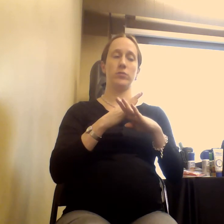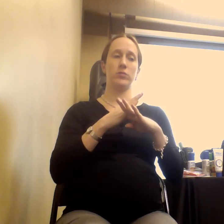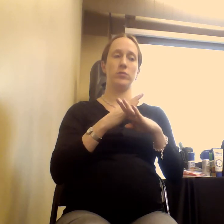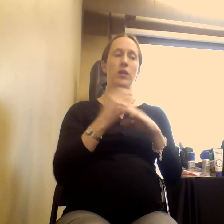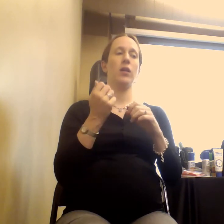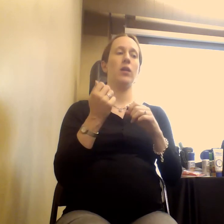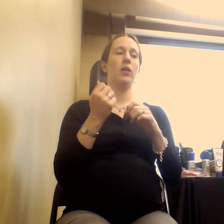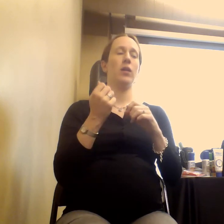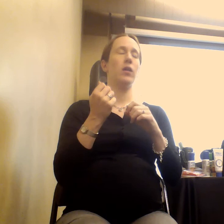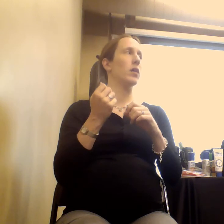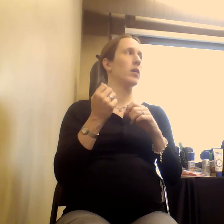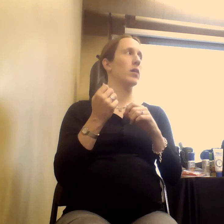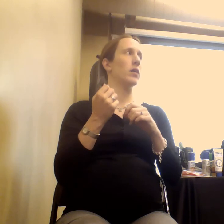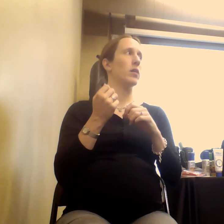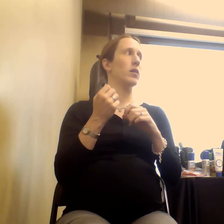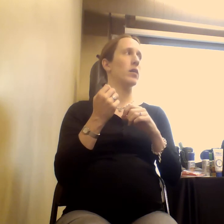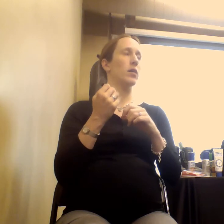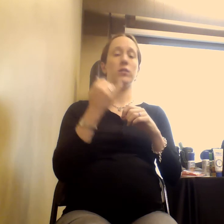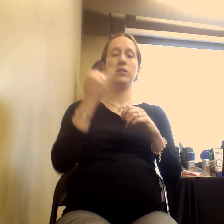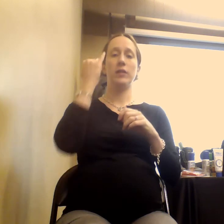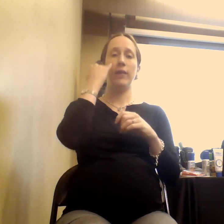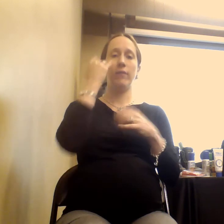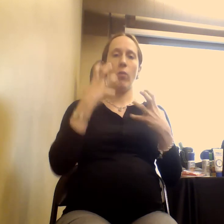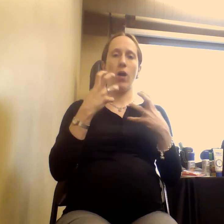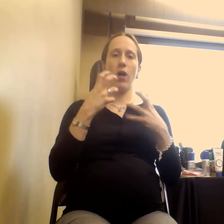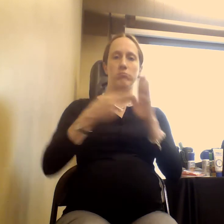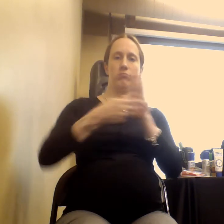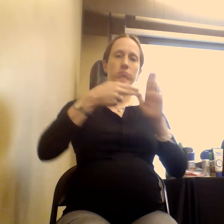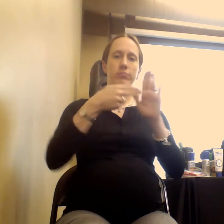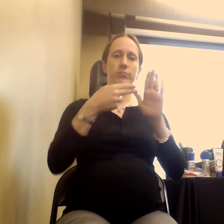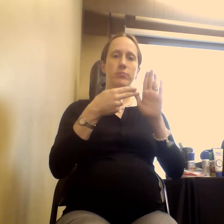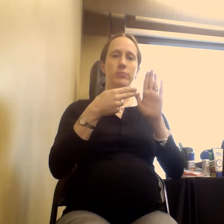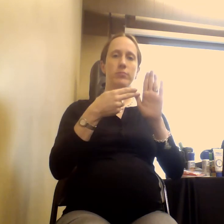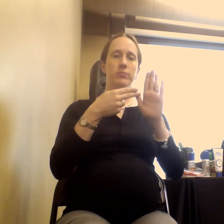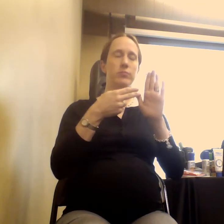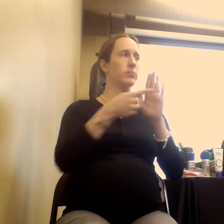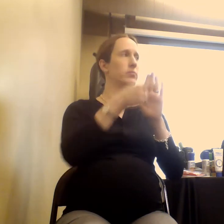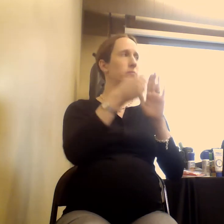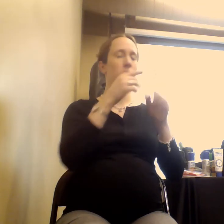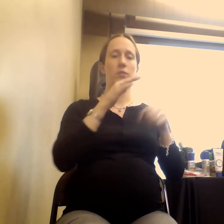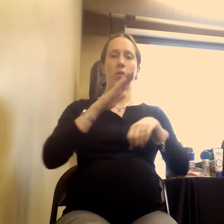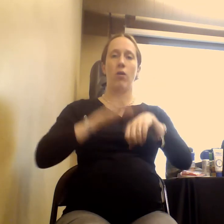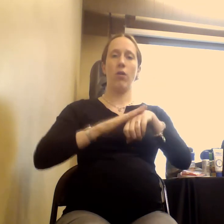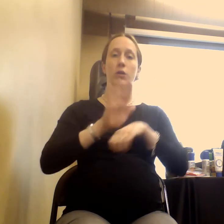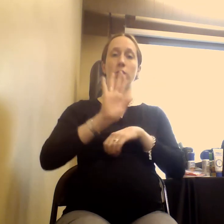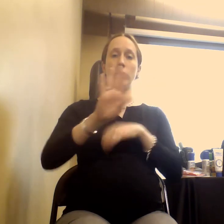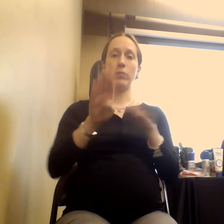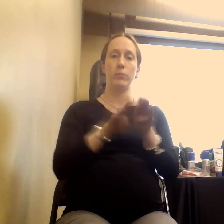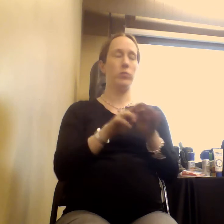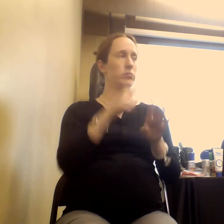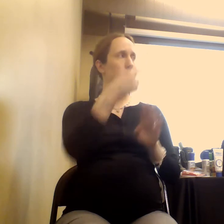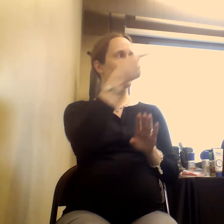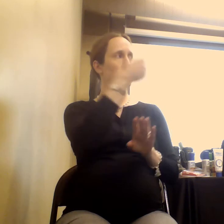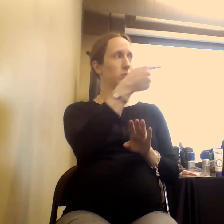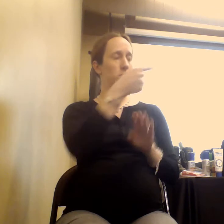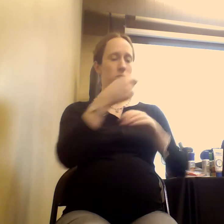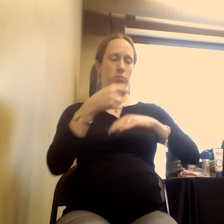in order for you to put this name on your boot, everybody knows that Gore-Tex is a third party, right? Third party company. In order